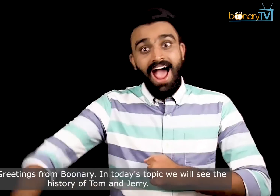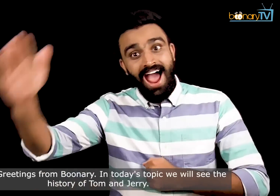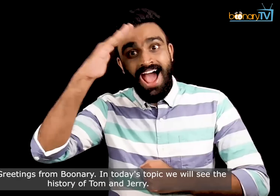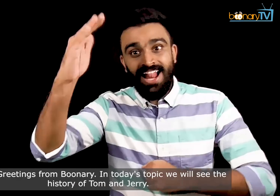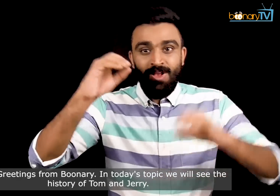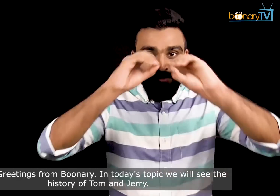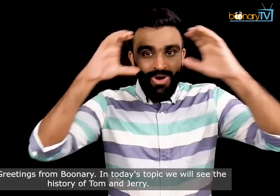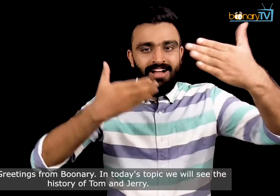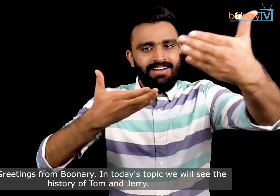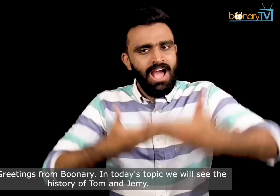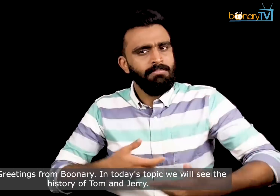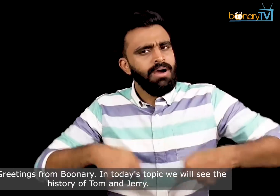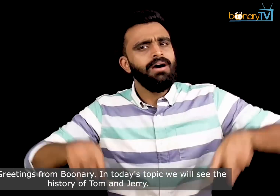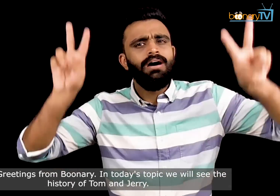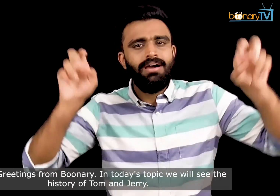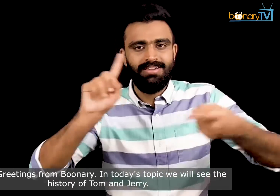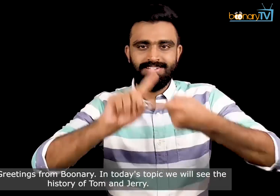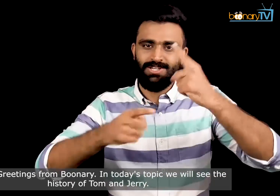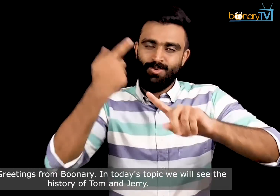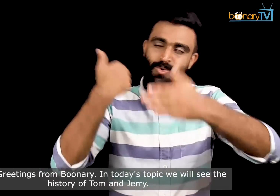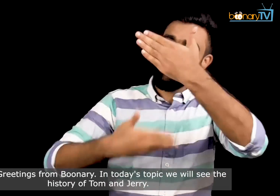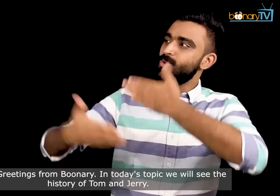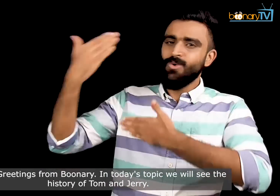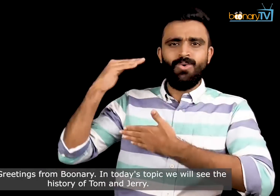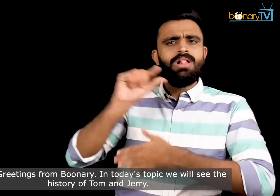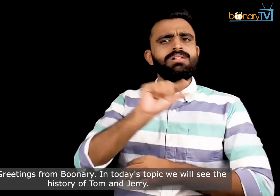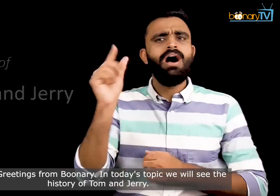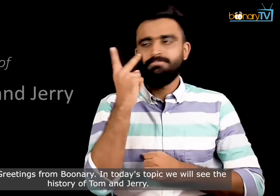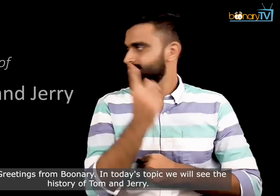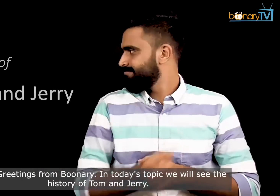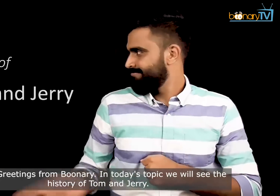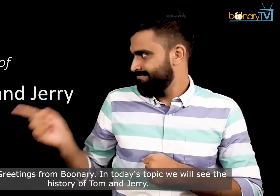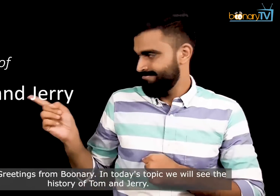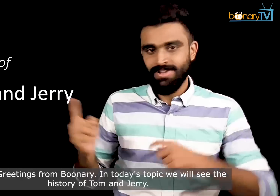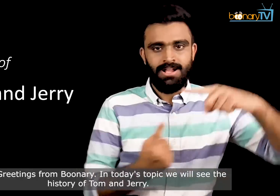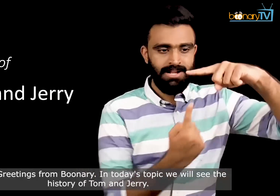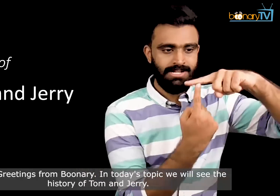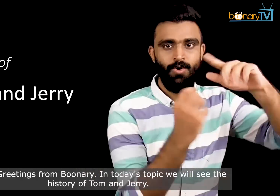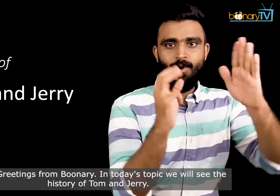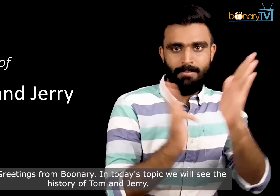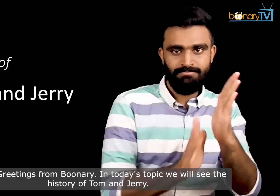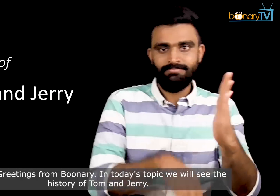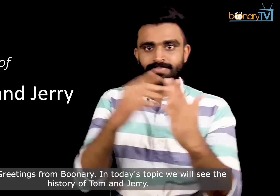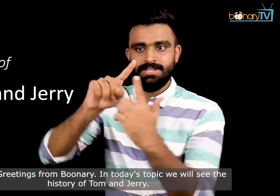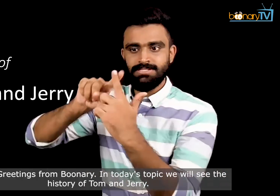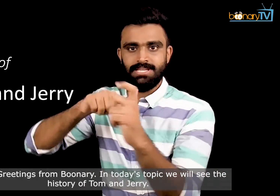Hello, greetings from Boonery. In today's topic, we will see the history of Tom